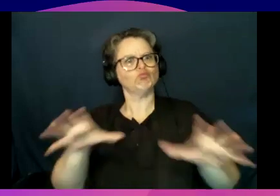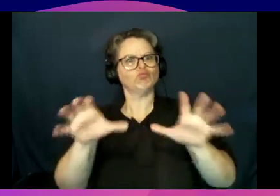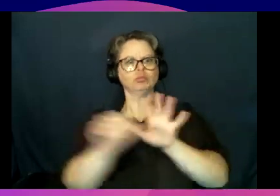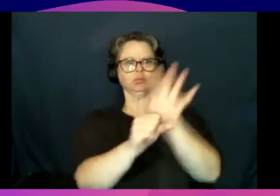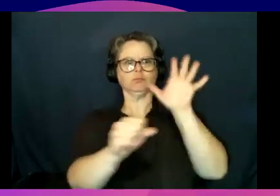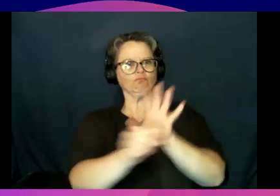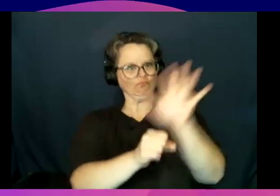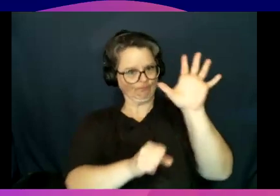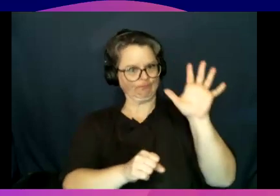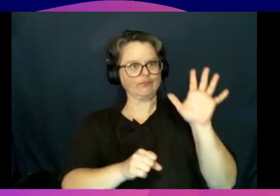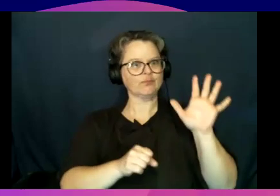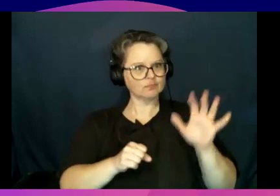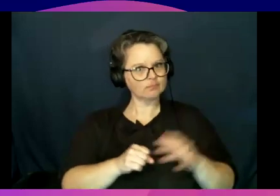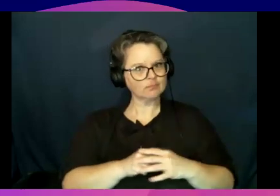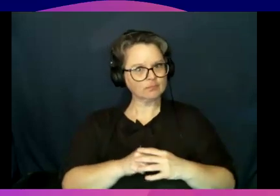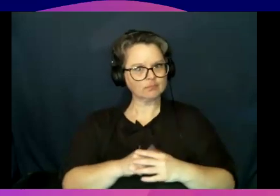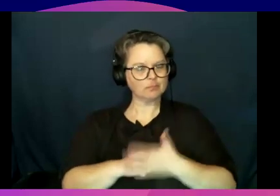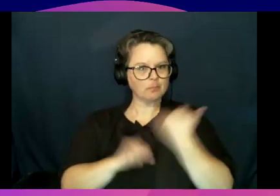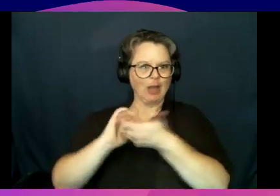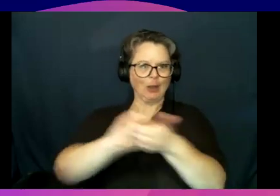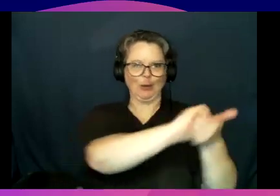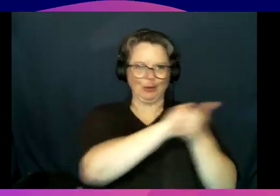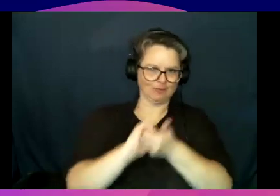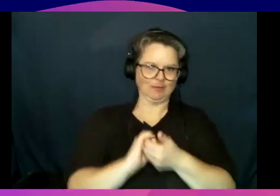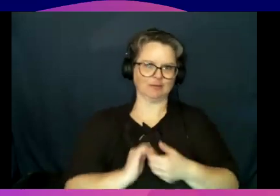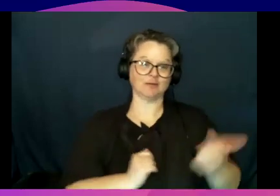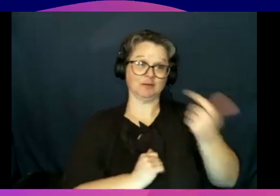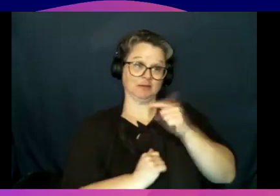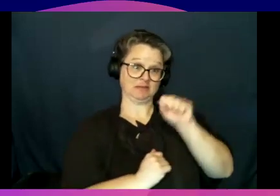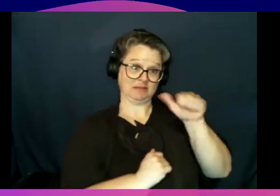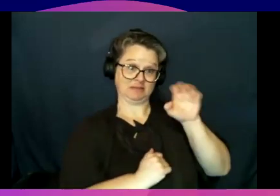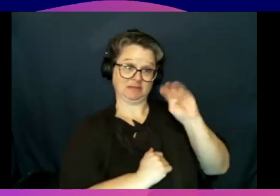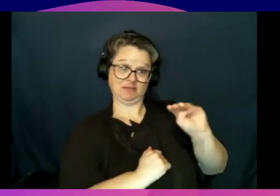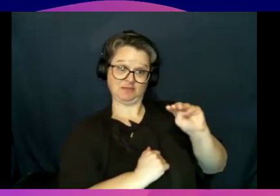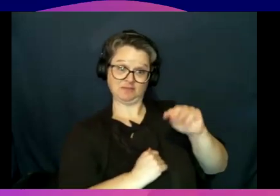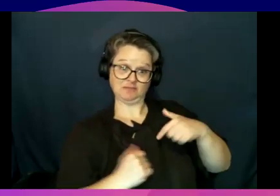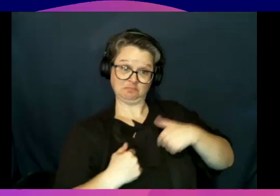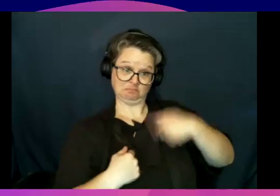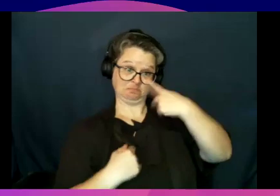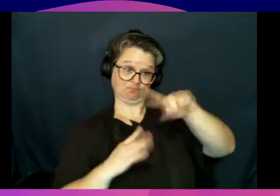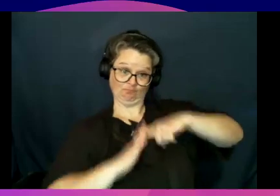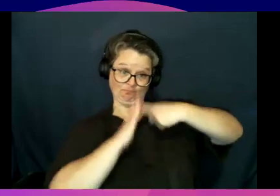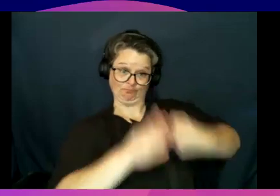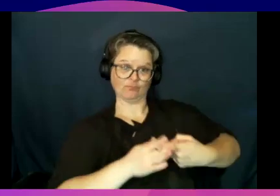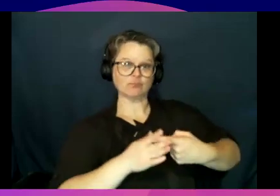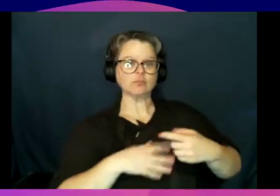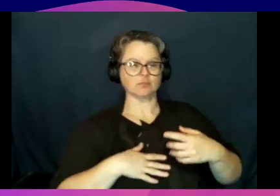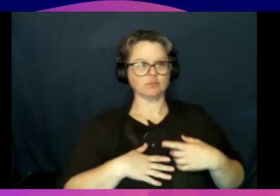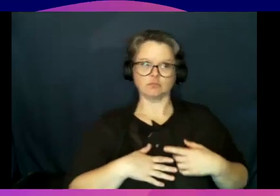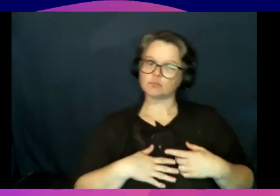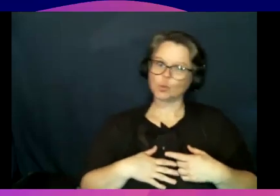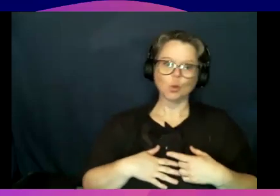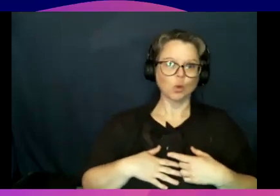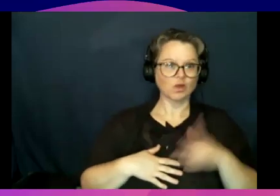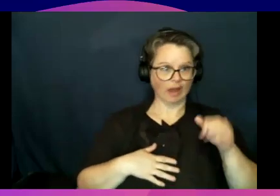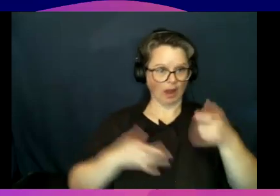Maybe I can start with that by responding to that, and then Chris or Jen, if you want to jump in. I would say celebration is such an important thing for